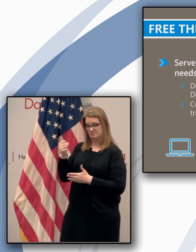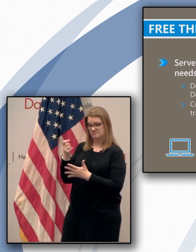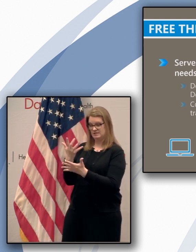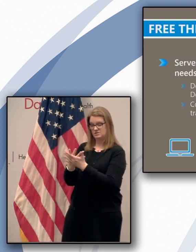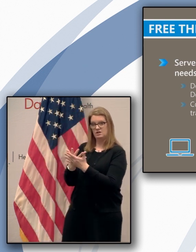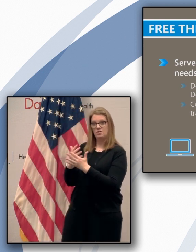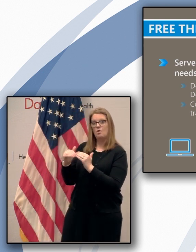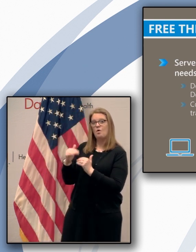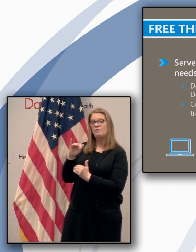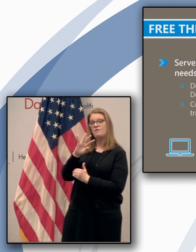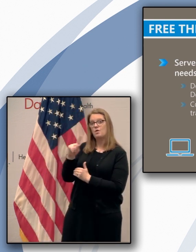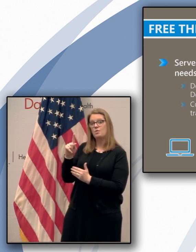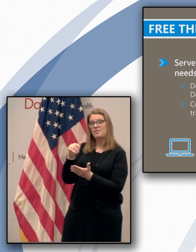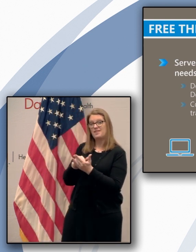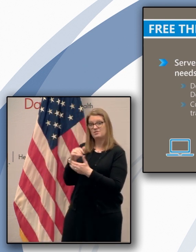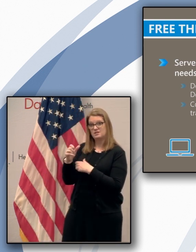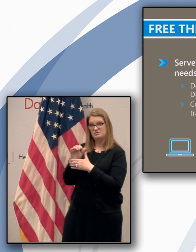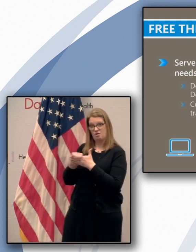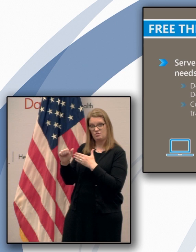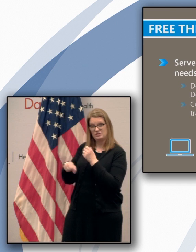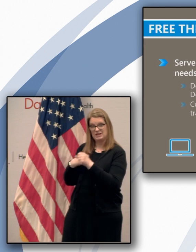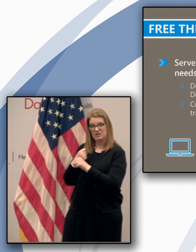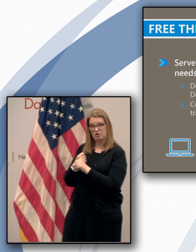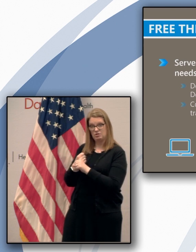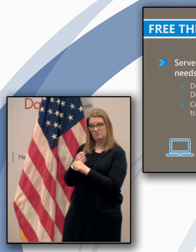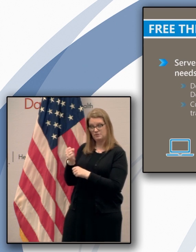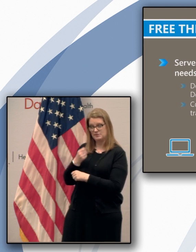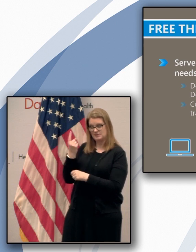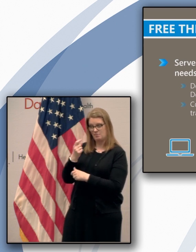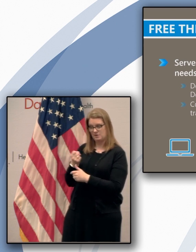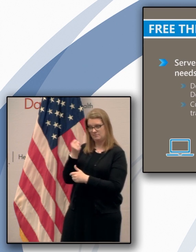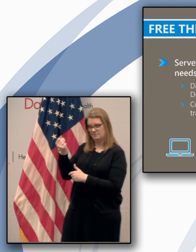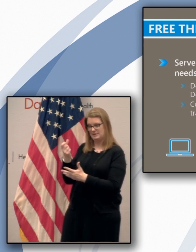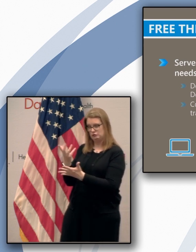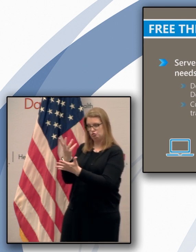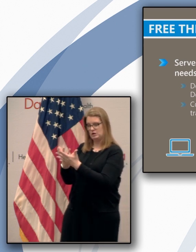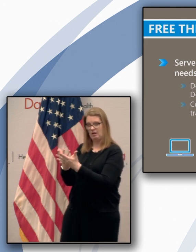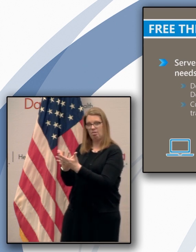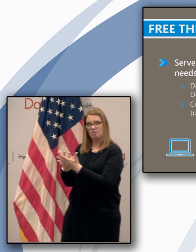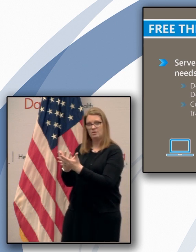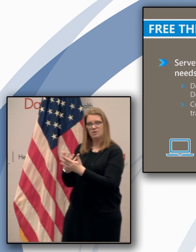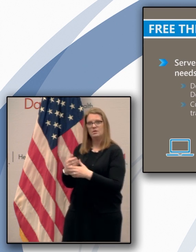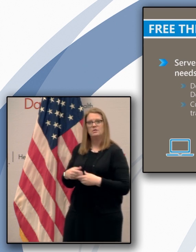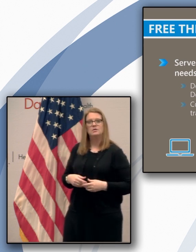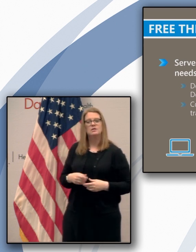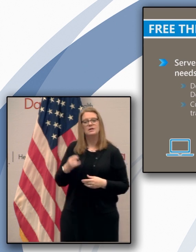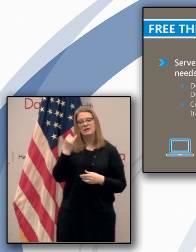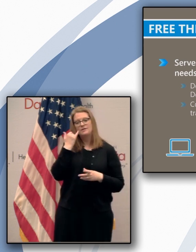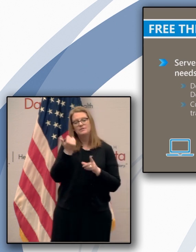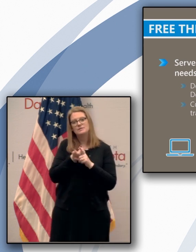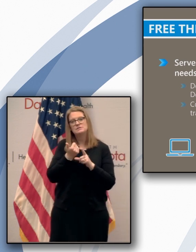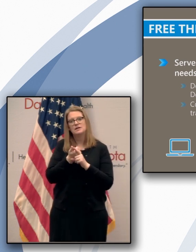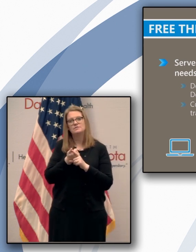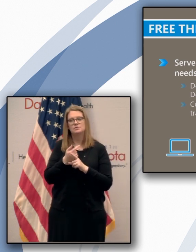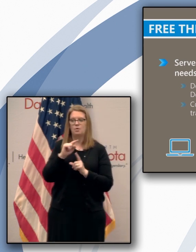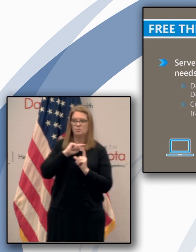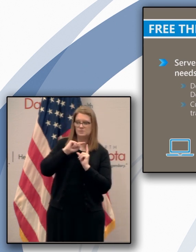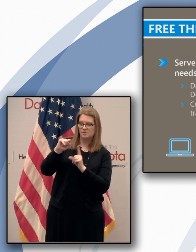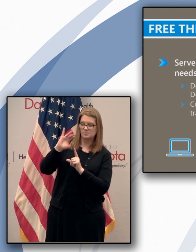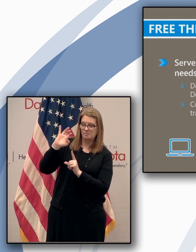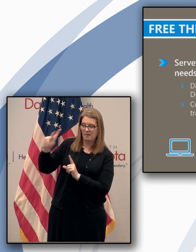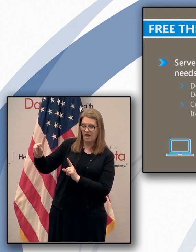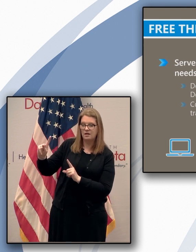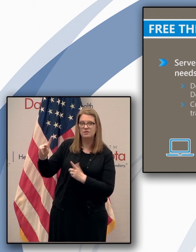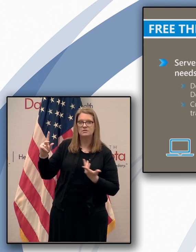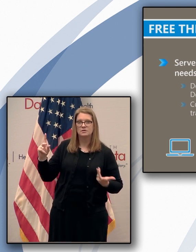over $41,000 a year. And if someone goes through recidivism or ends up back in that system